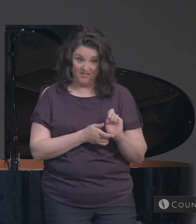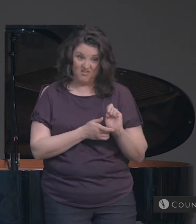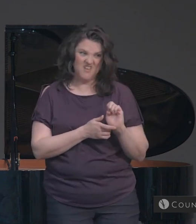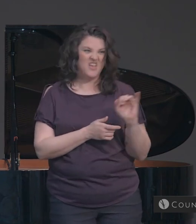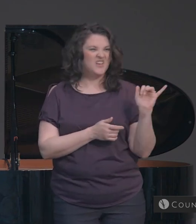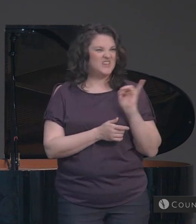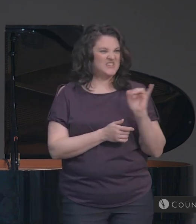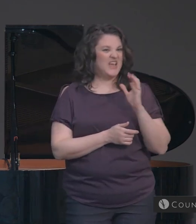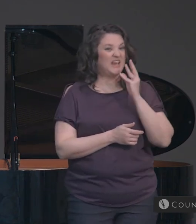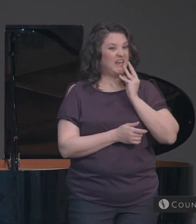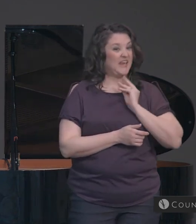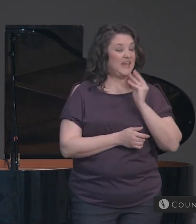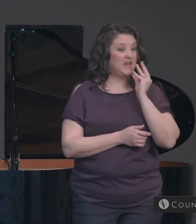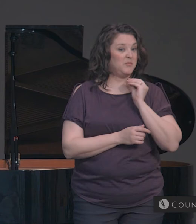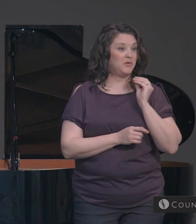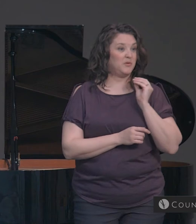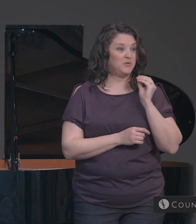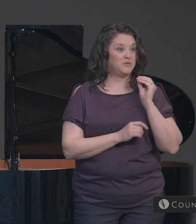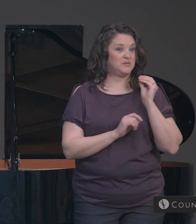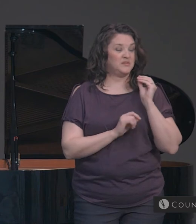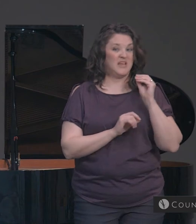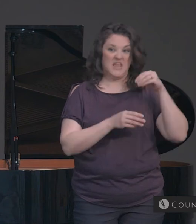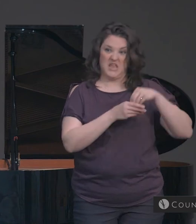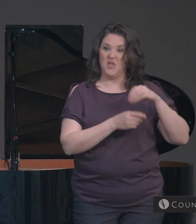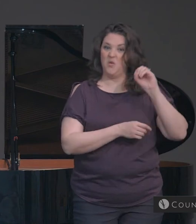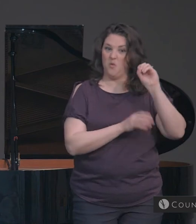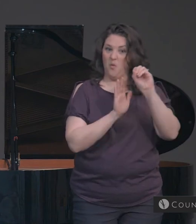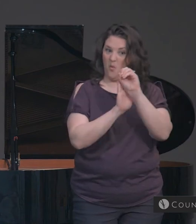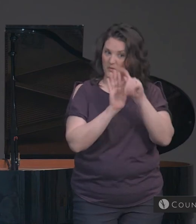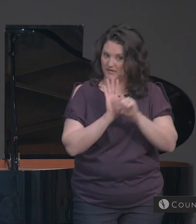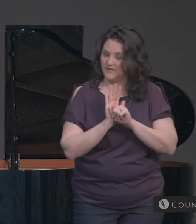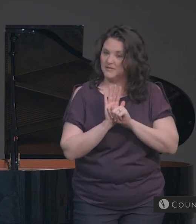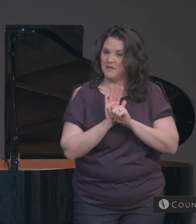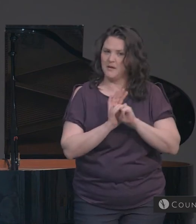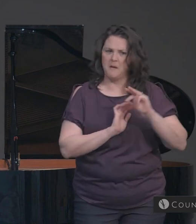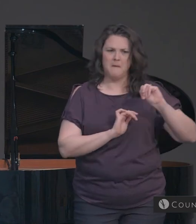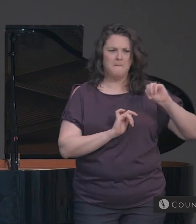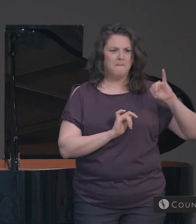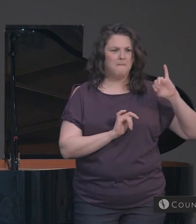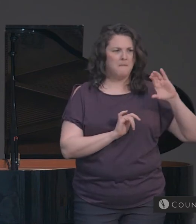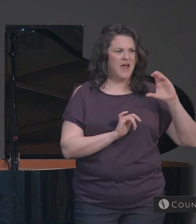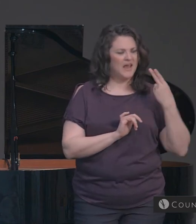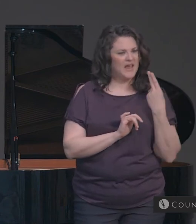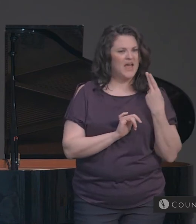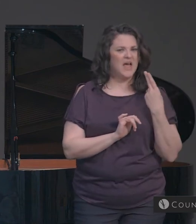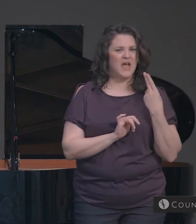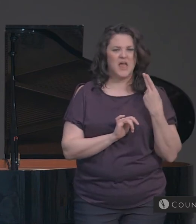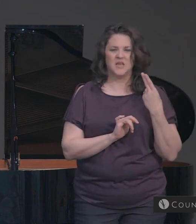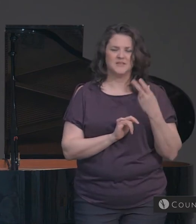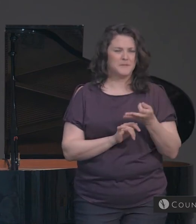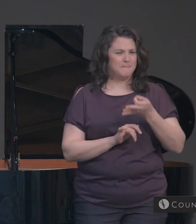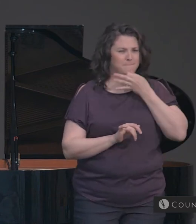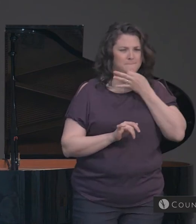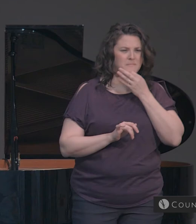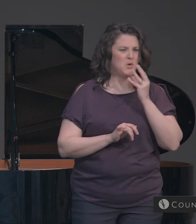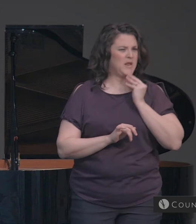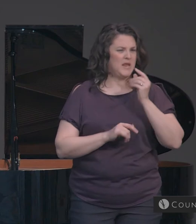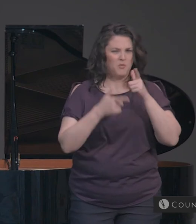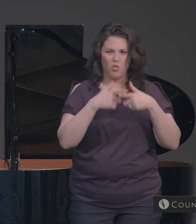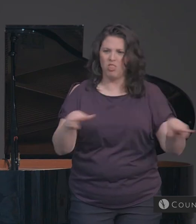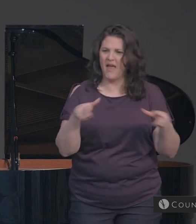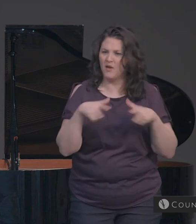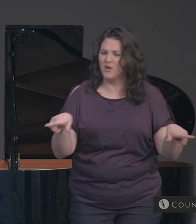like the Hebrews of the Old Testament. Micah is so adept at the Hebrew language and